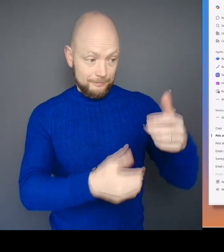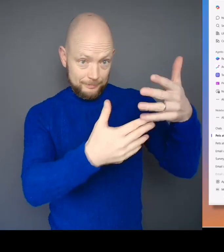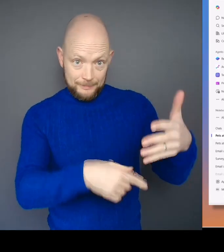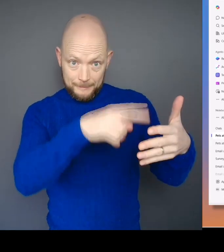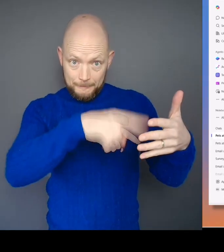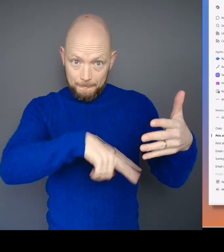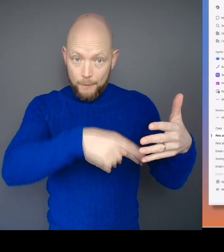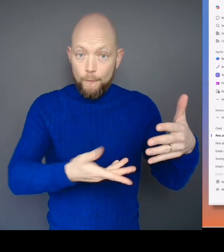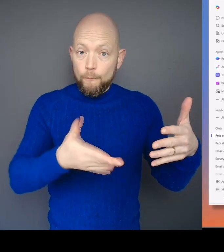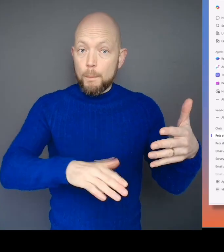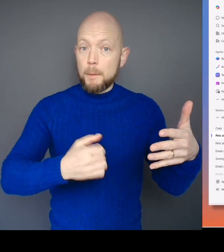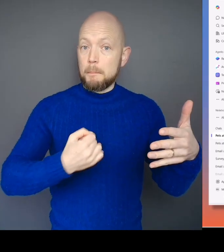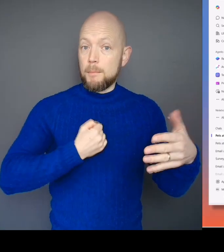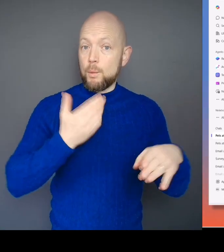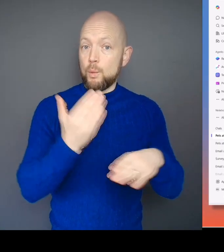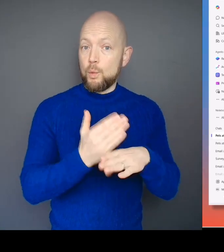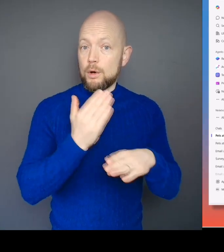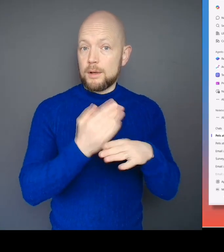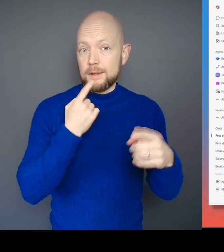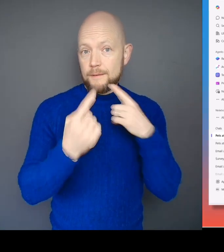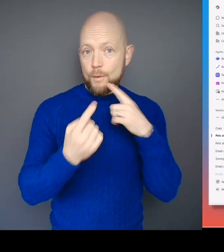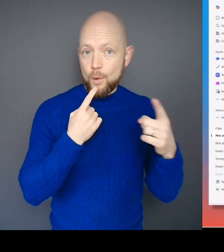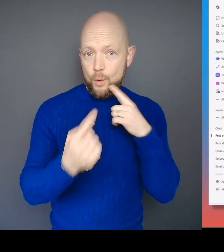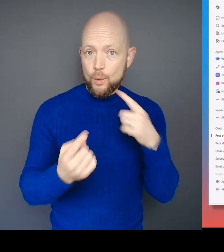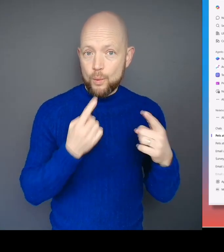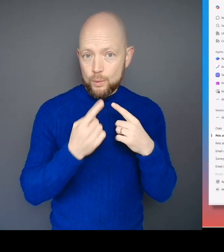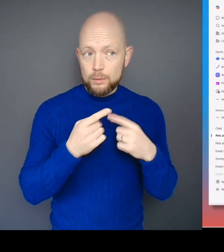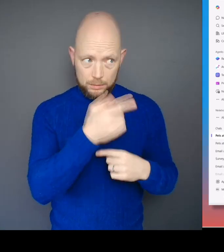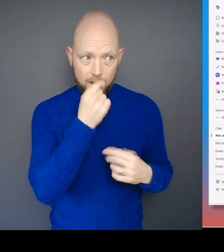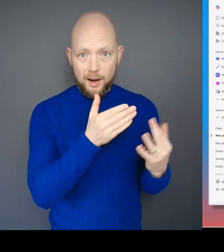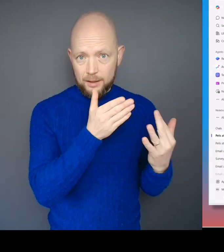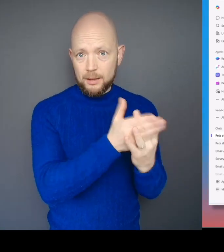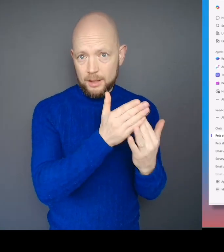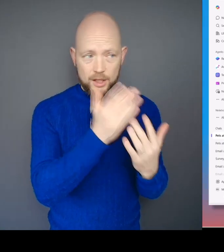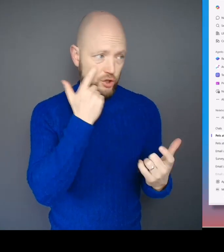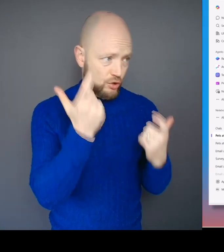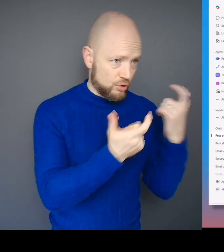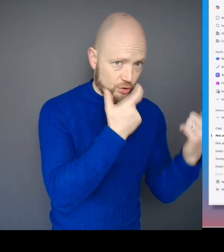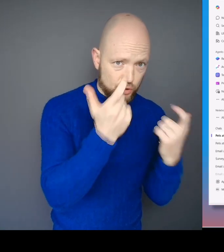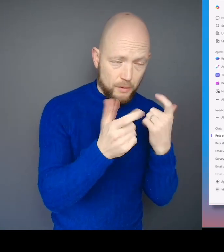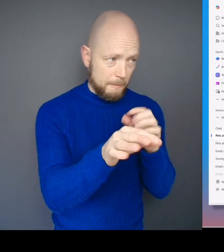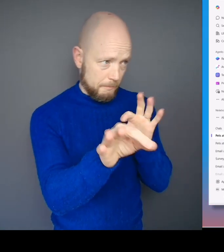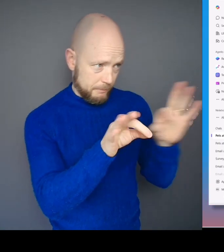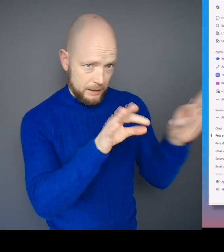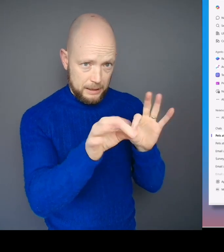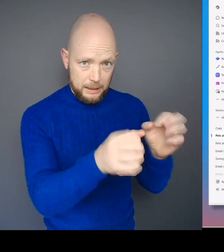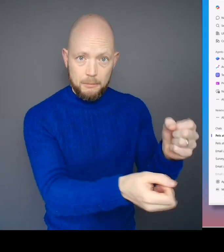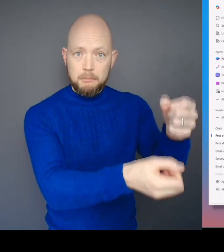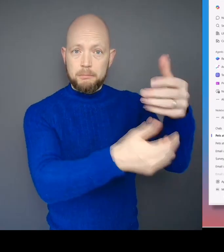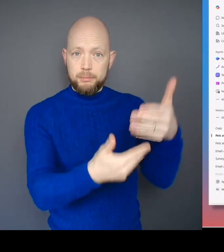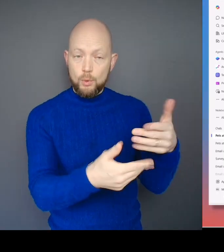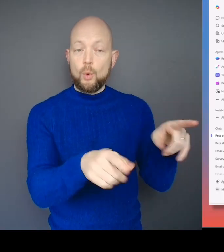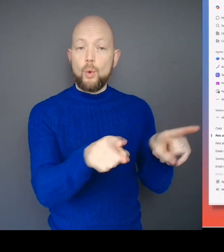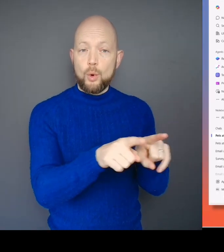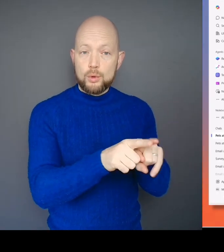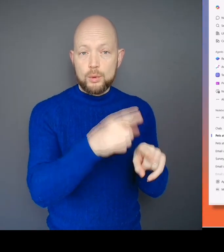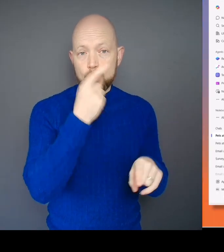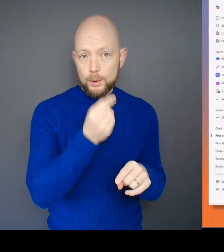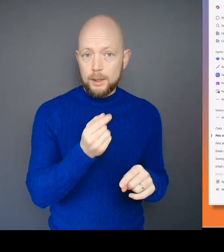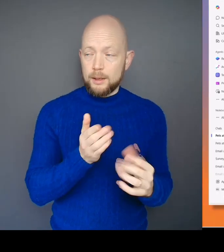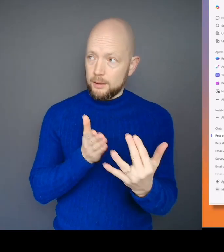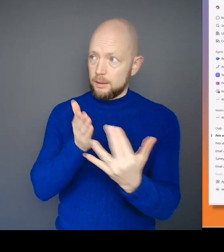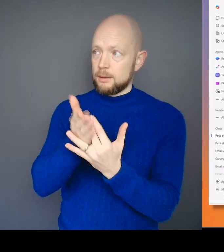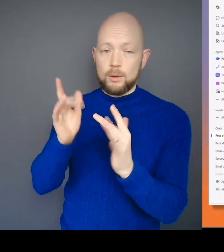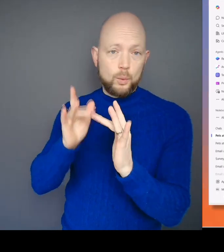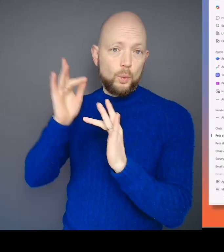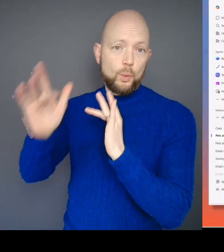has access to all of your information that you work with when you're logged in with your Microsoft 365 work account, as well as more